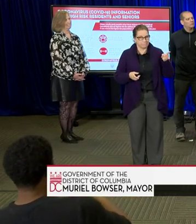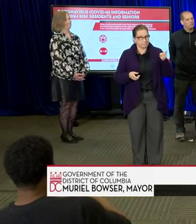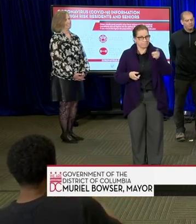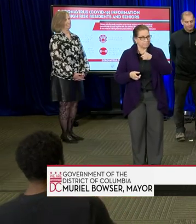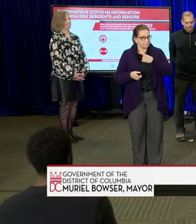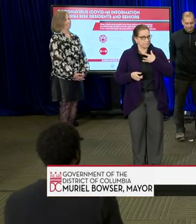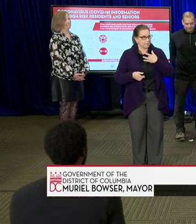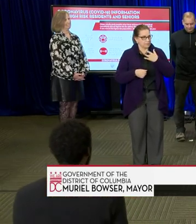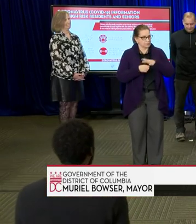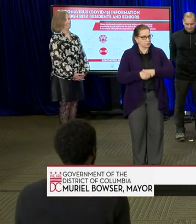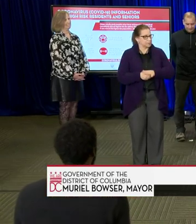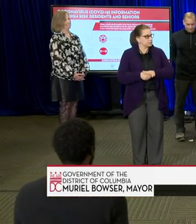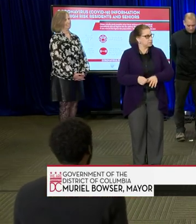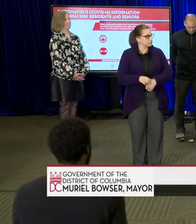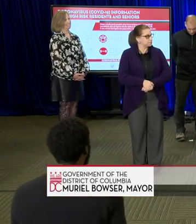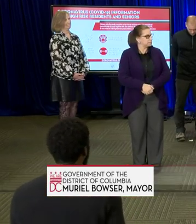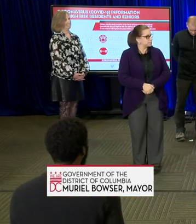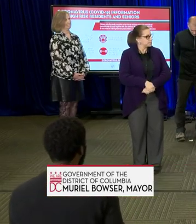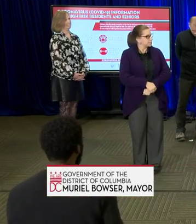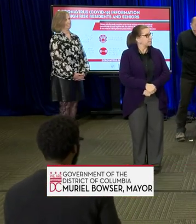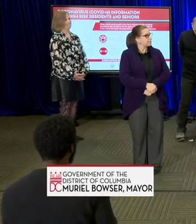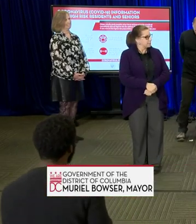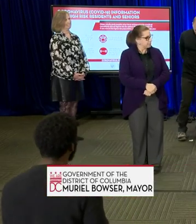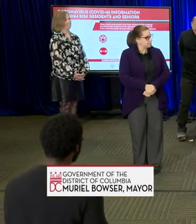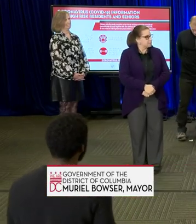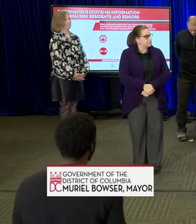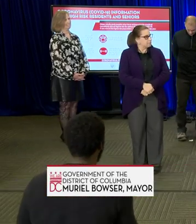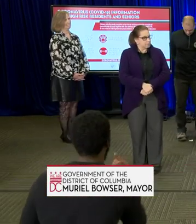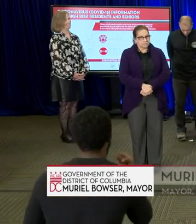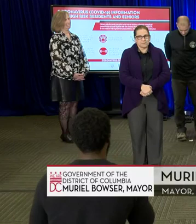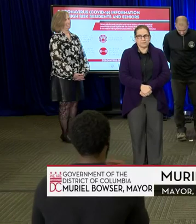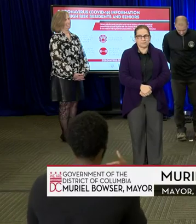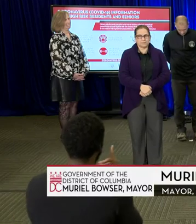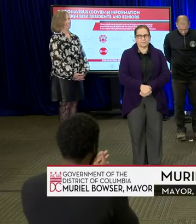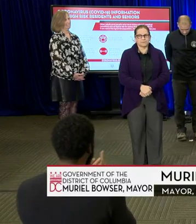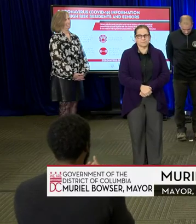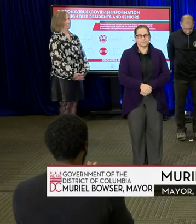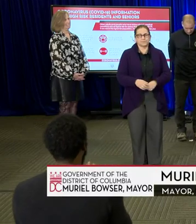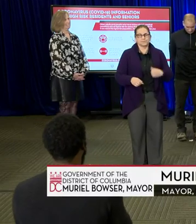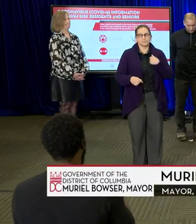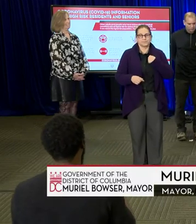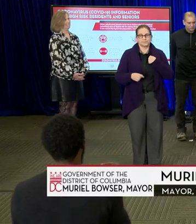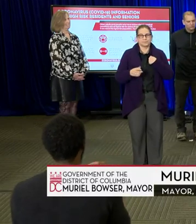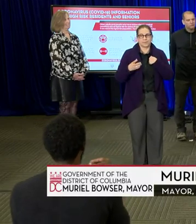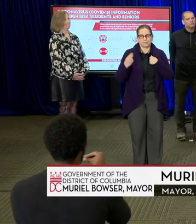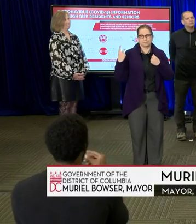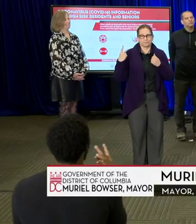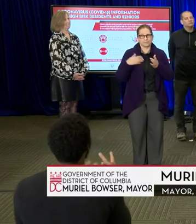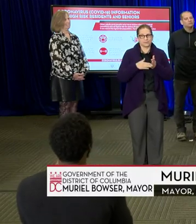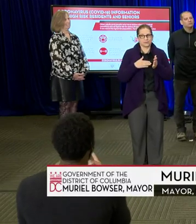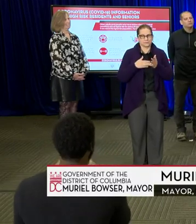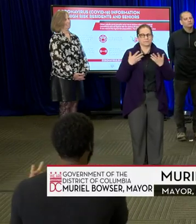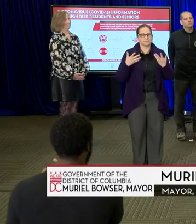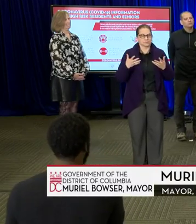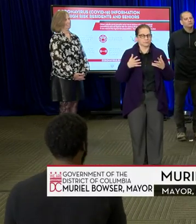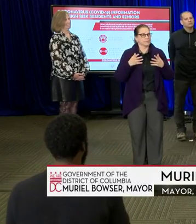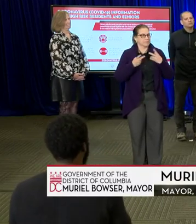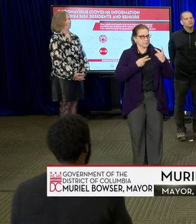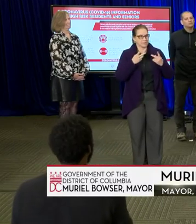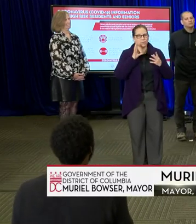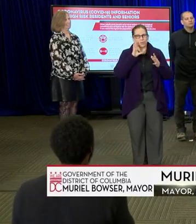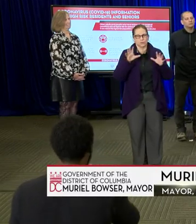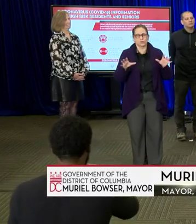well, we and Dr. Nesbitt has done more of these visits and actually been inside of